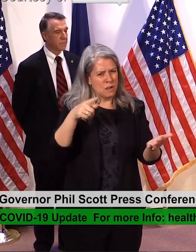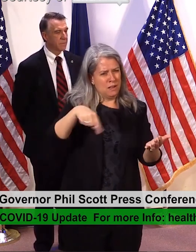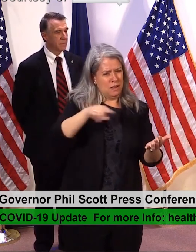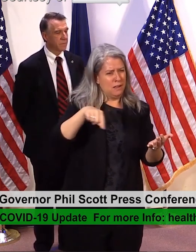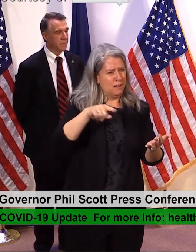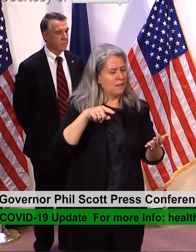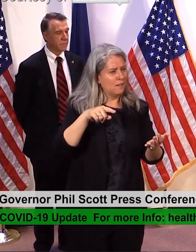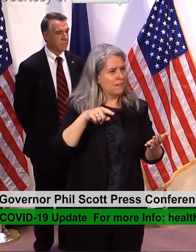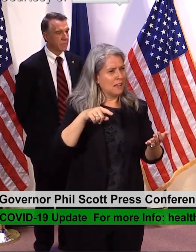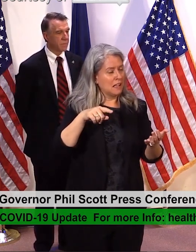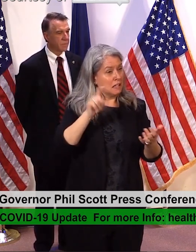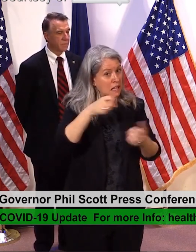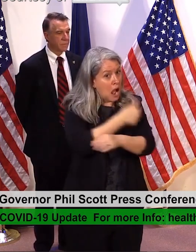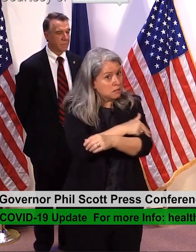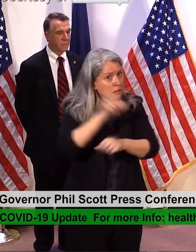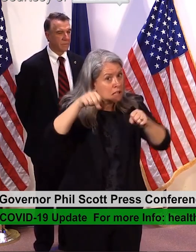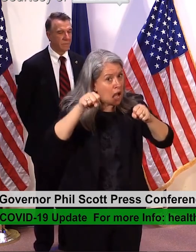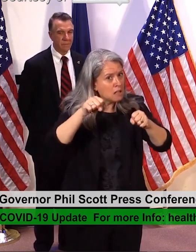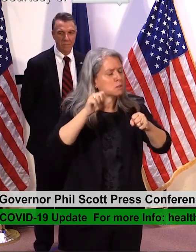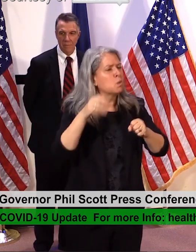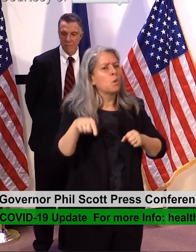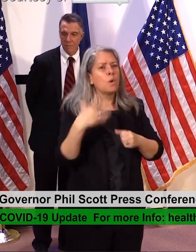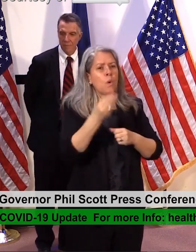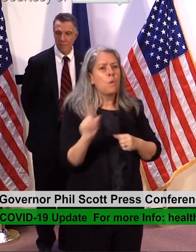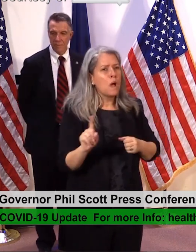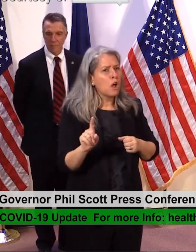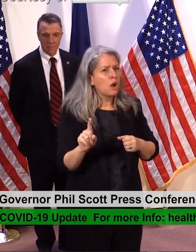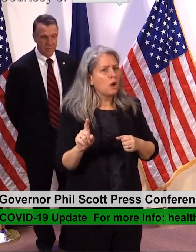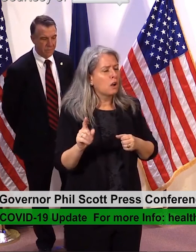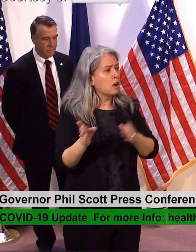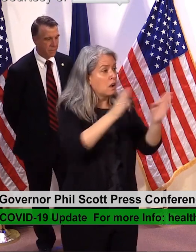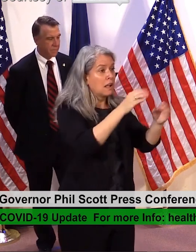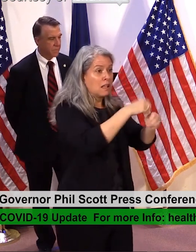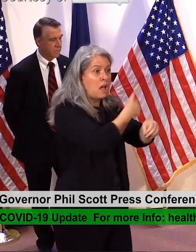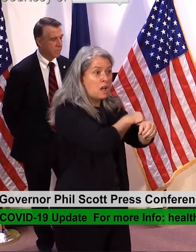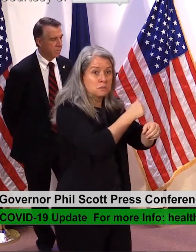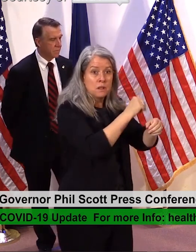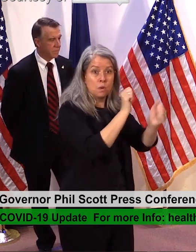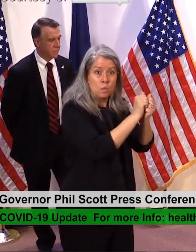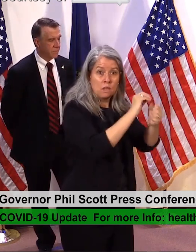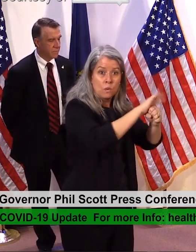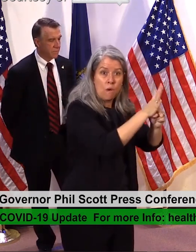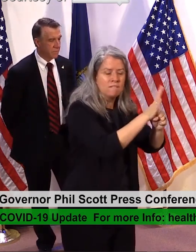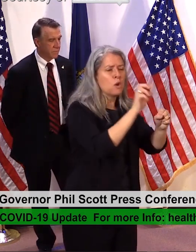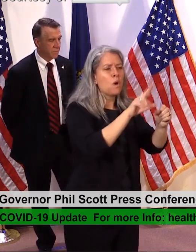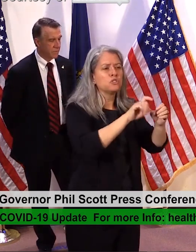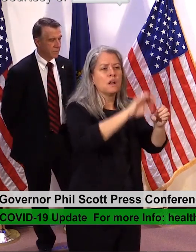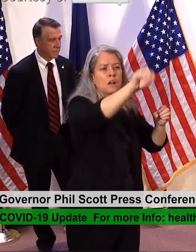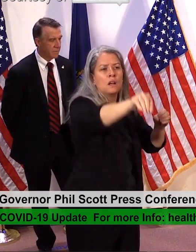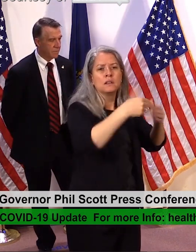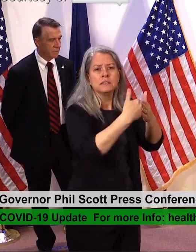those admissions be diverted to these other facilities, enabling the hospital to still deliver that high level